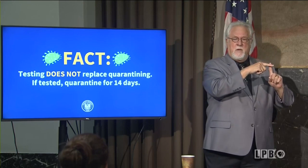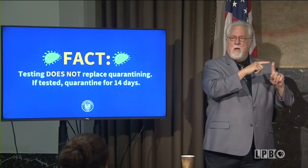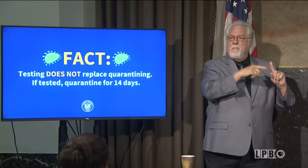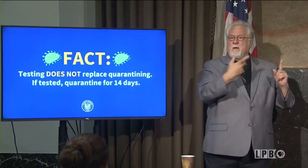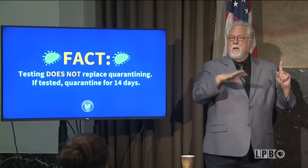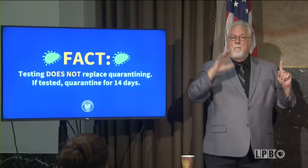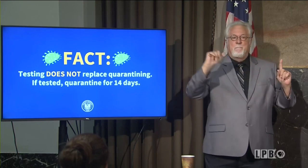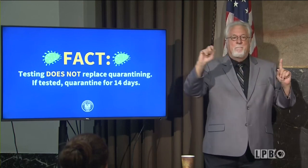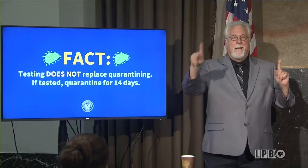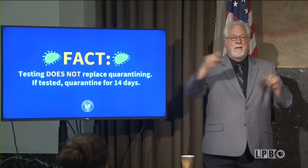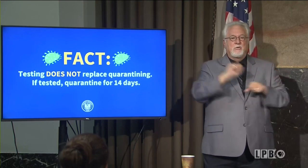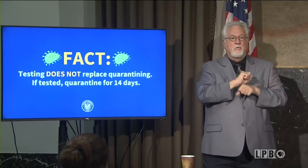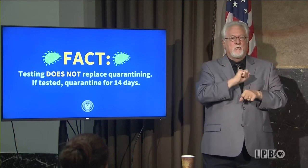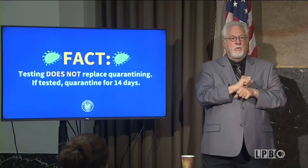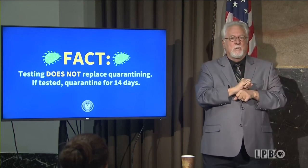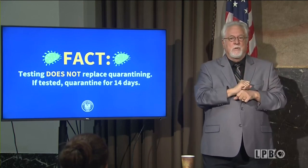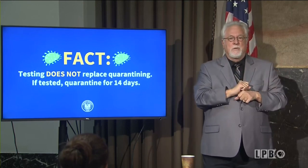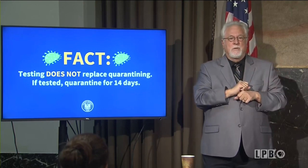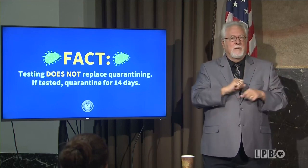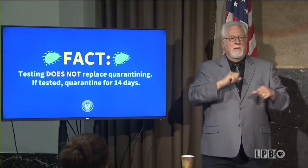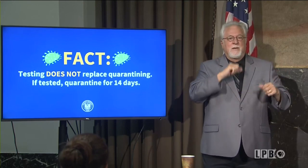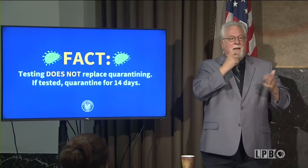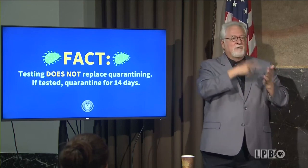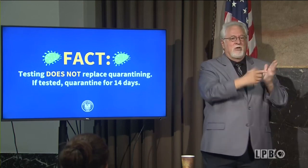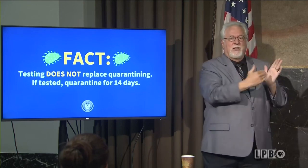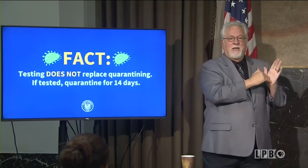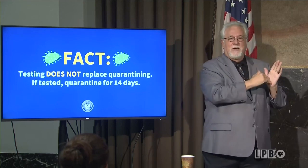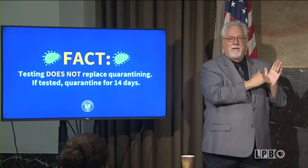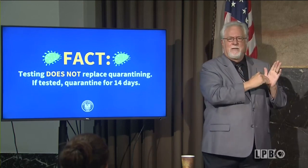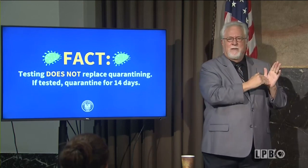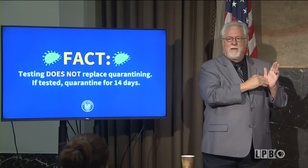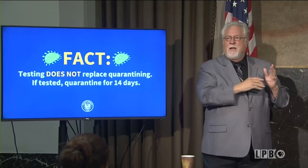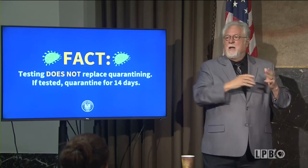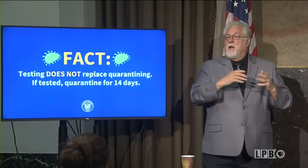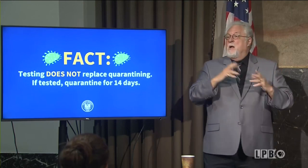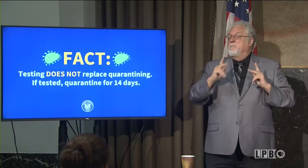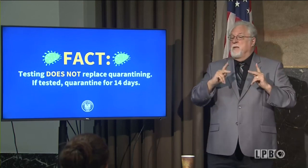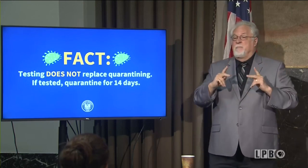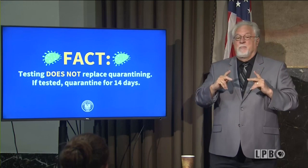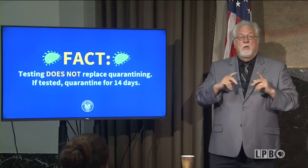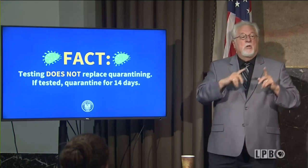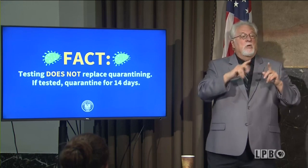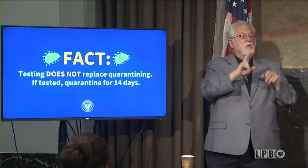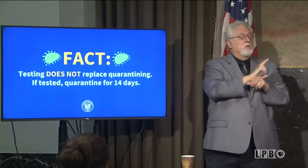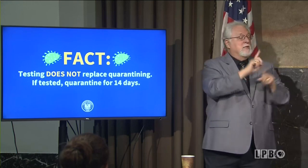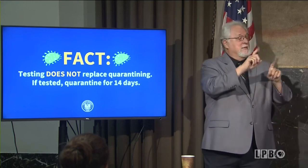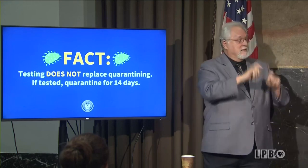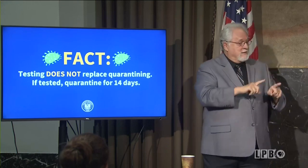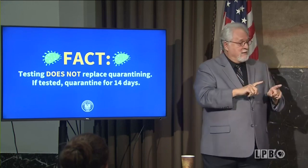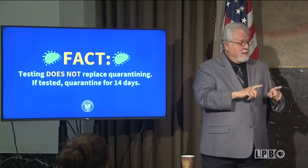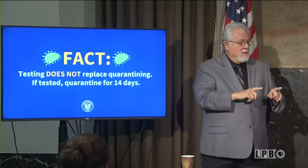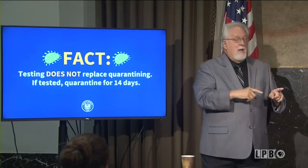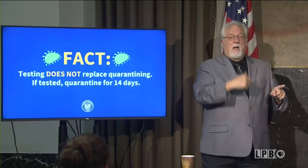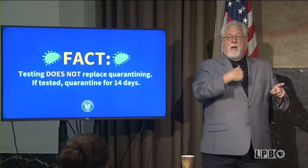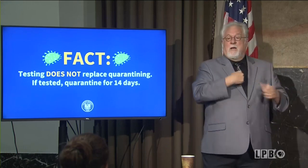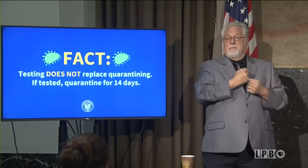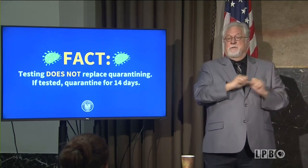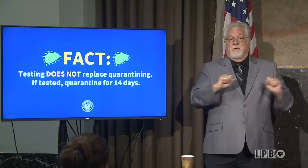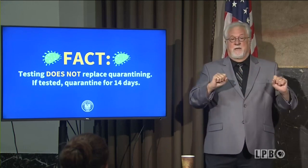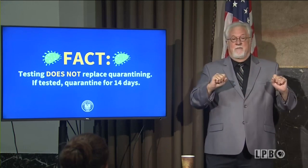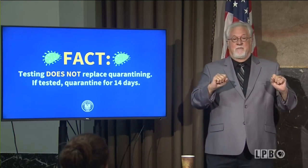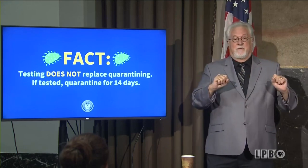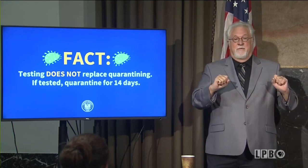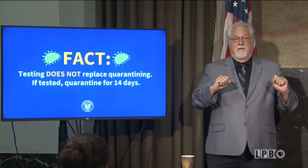to work and you didn't check again. So what's happening is that a lot of people are using testing as a means of trying to get out